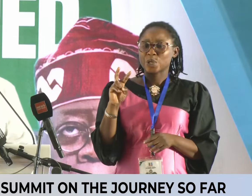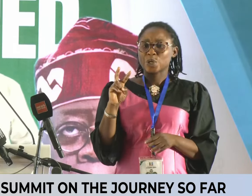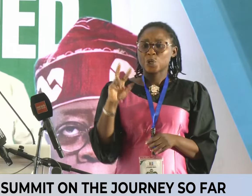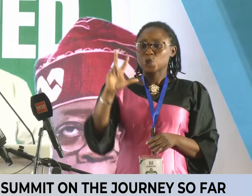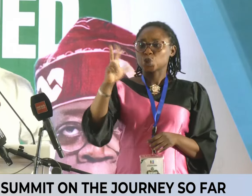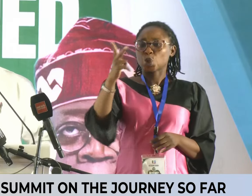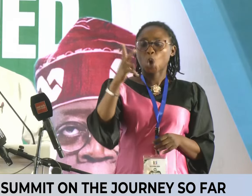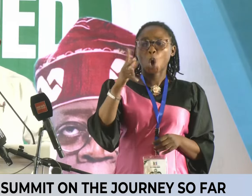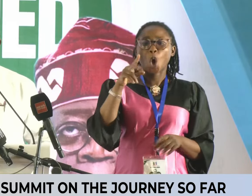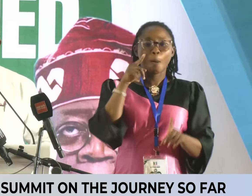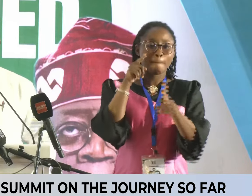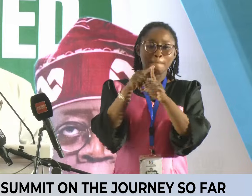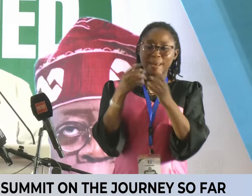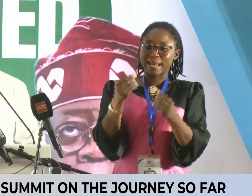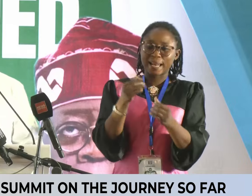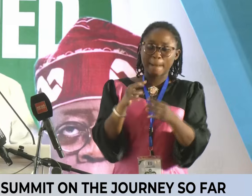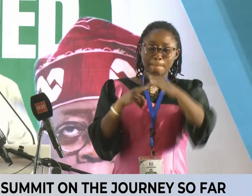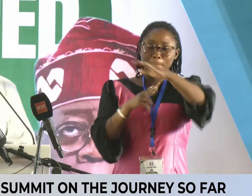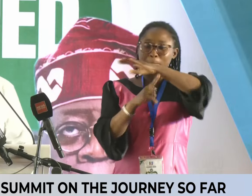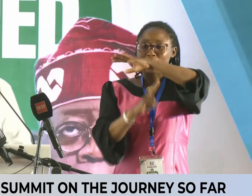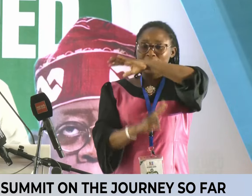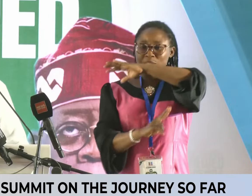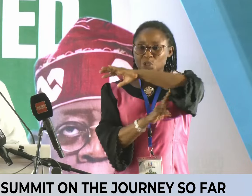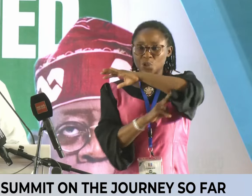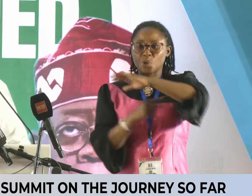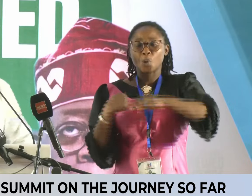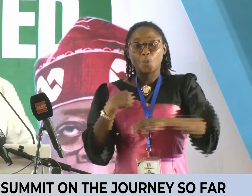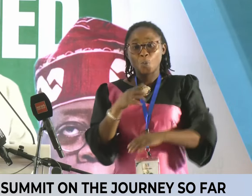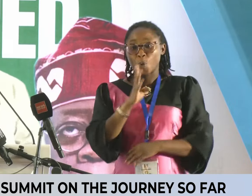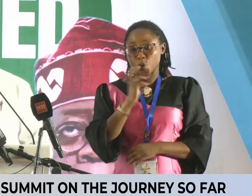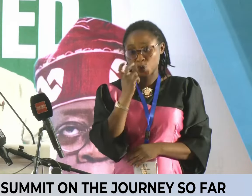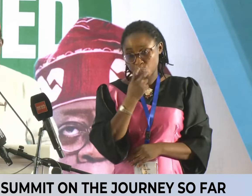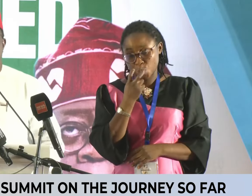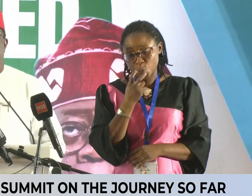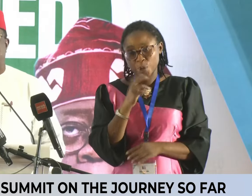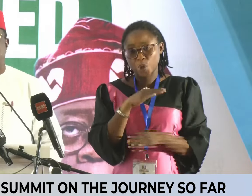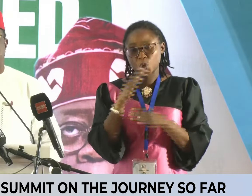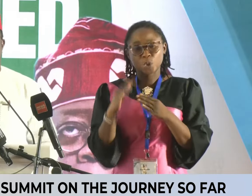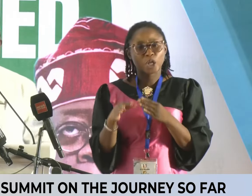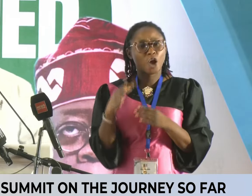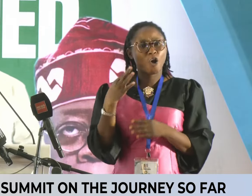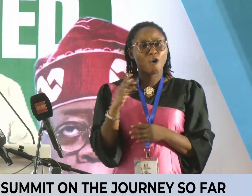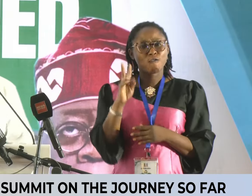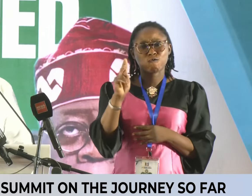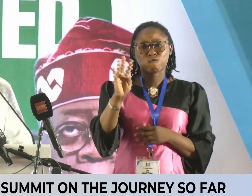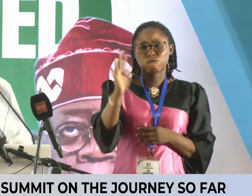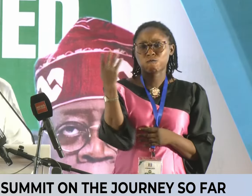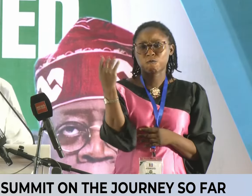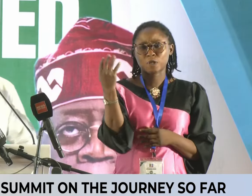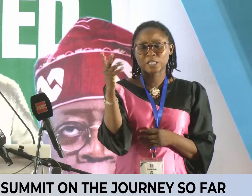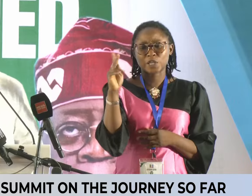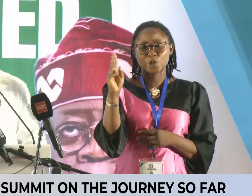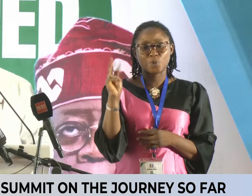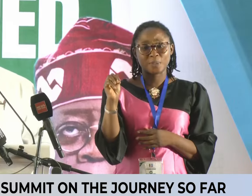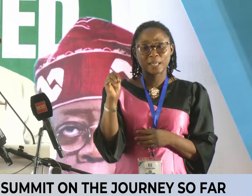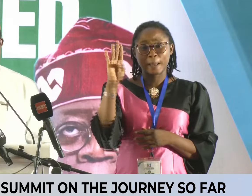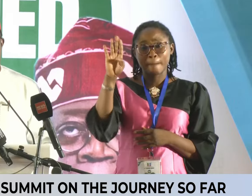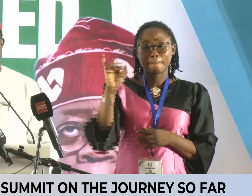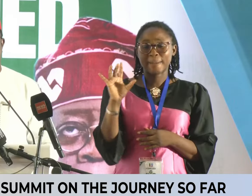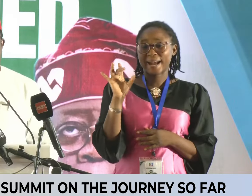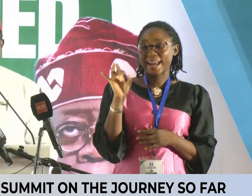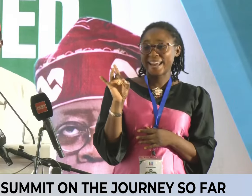mainland bridge. It was truly rescoped, a total of 14 kilometers by